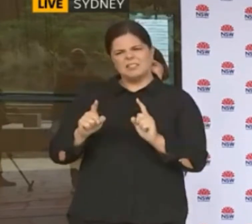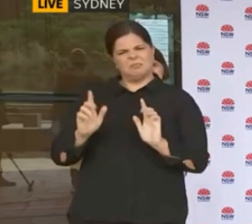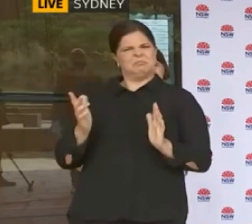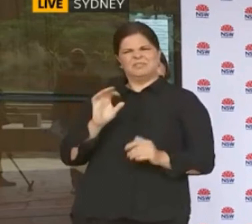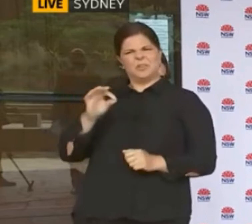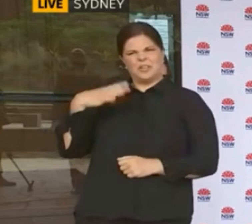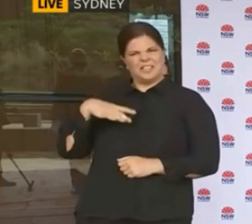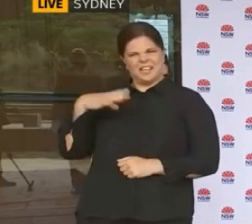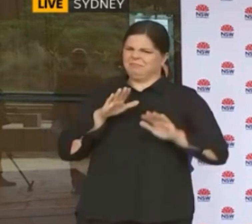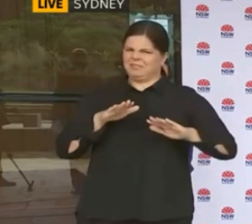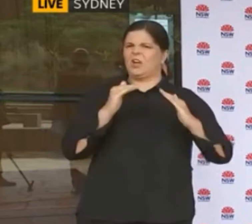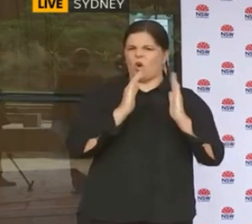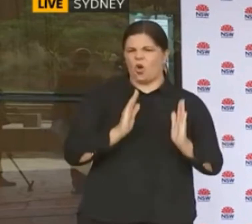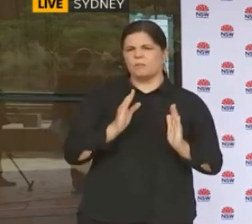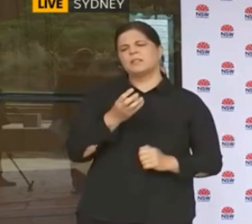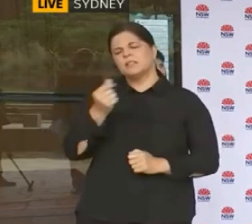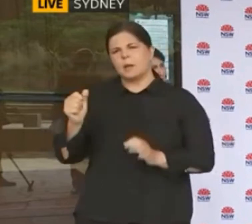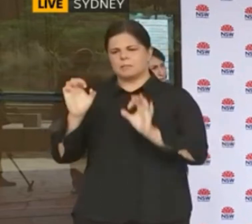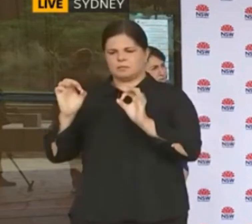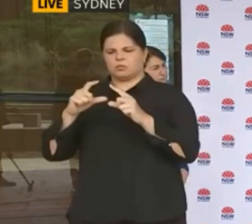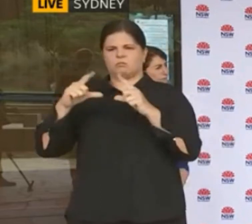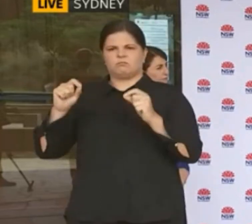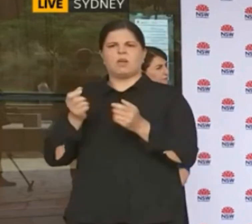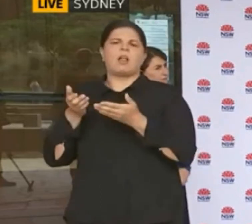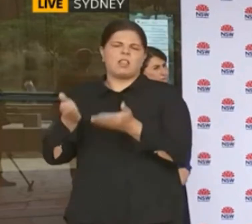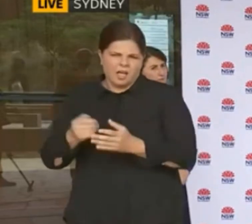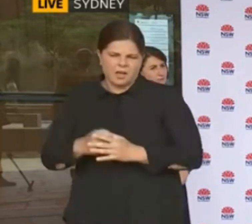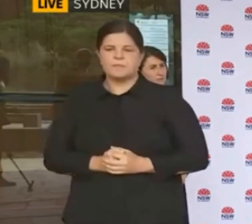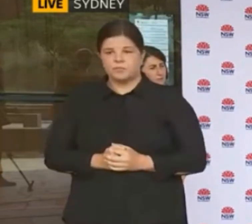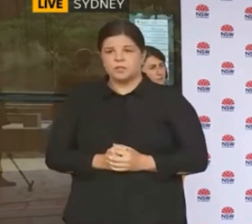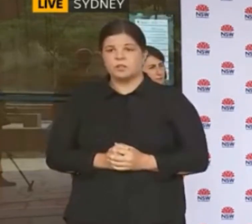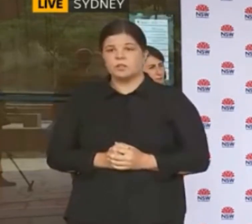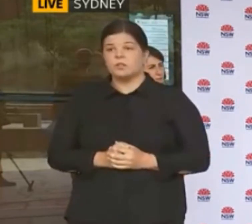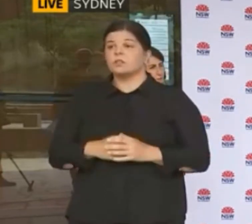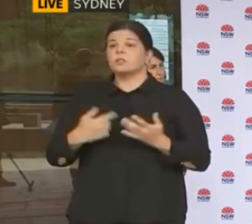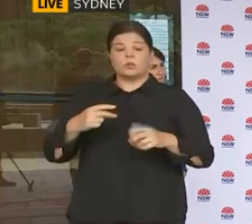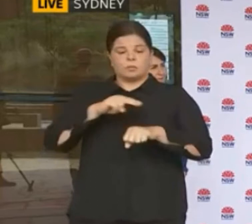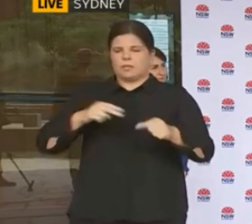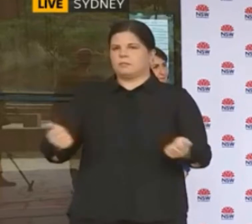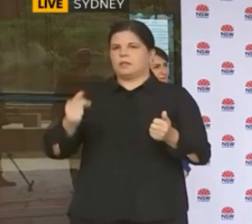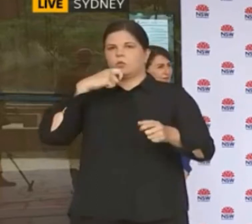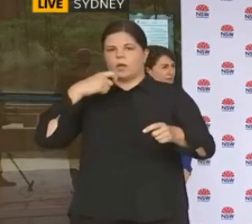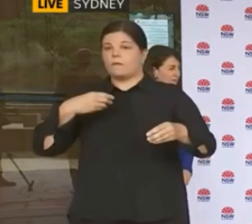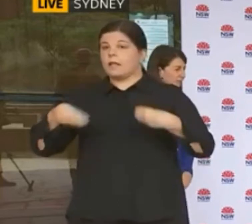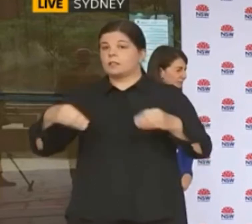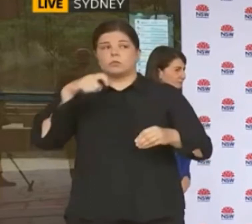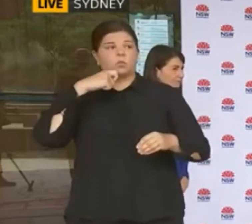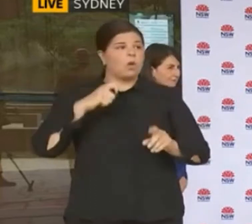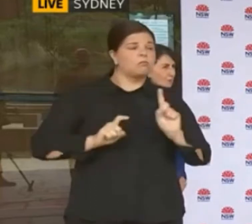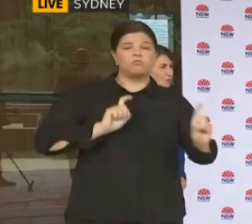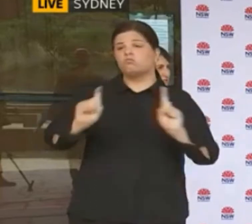restrict your movements. But the operation itself will be a flexible one. We'll be able to move resources around to deal with anything that should arise.